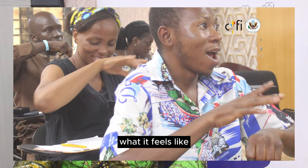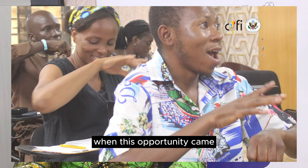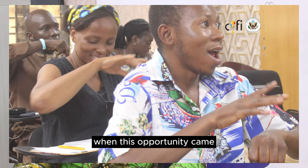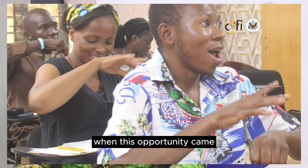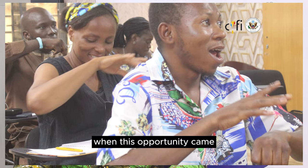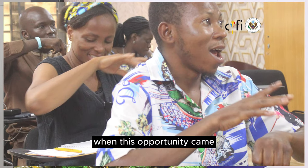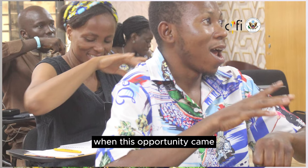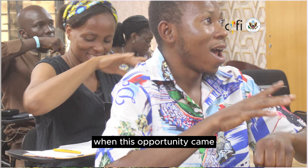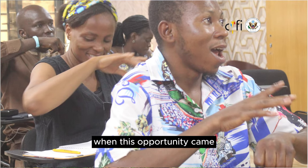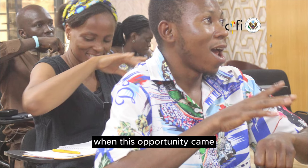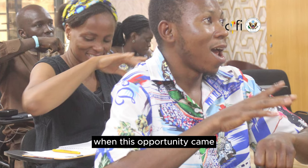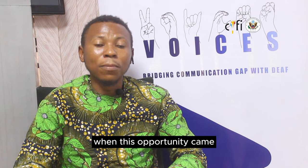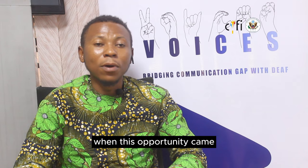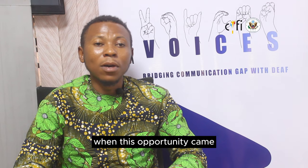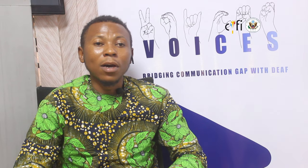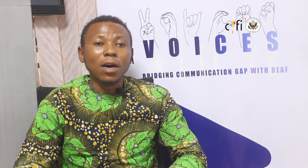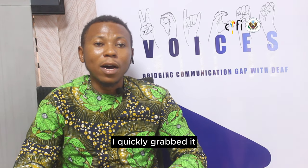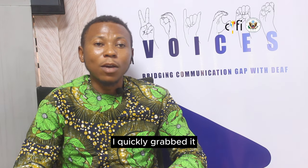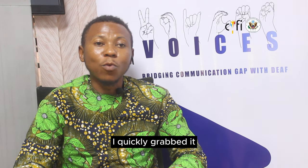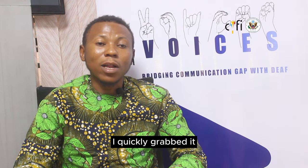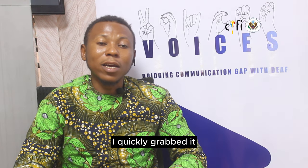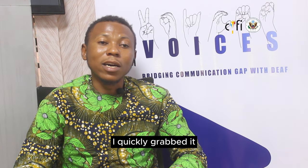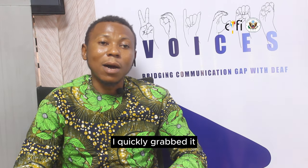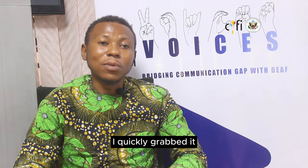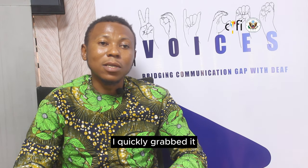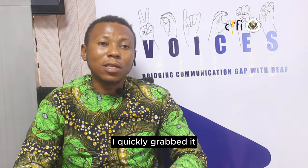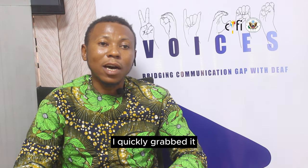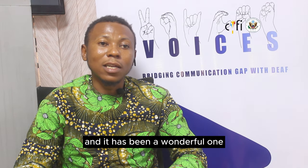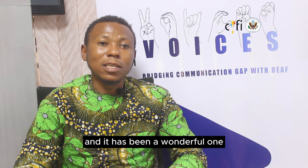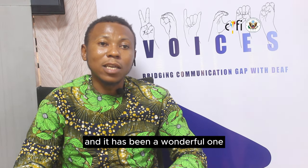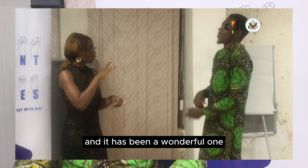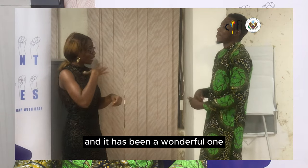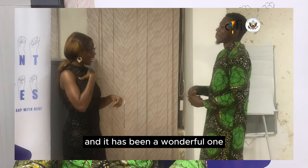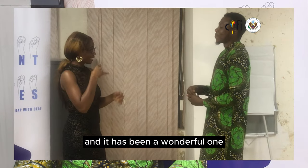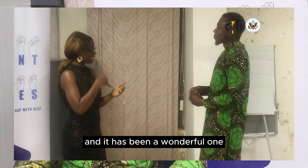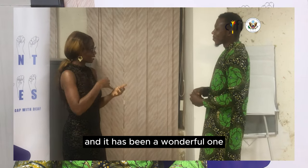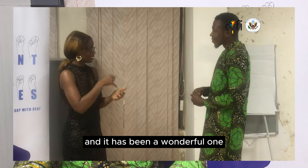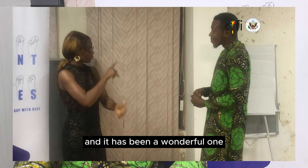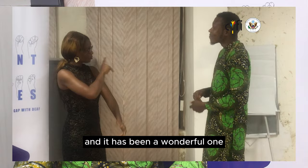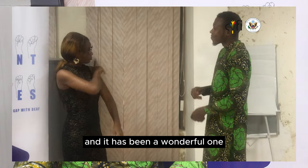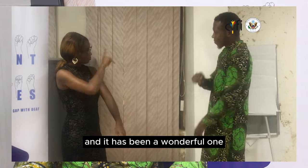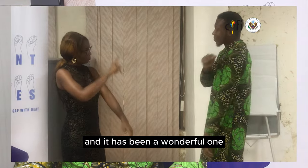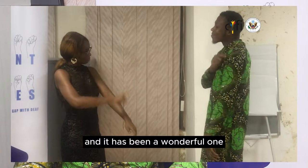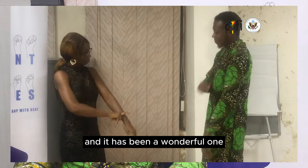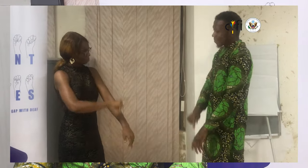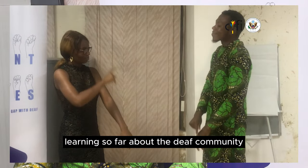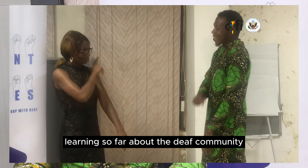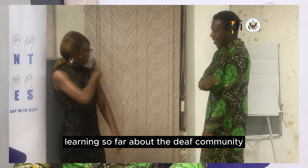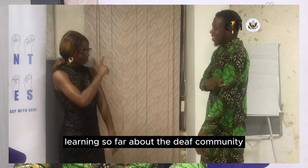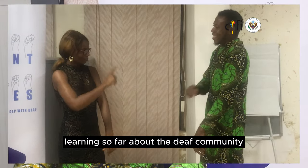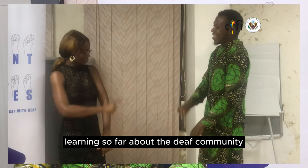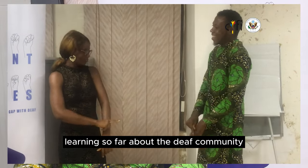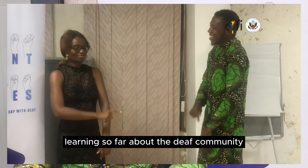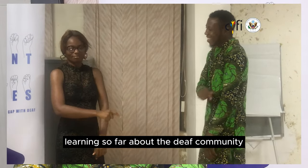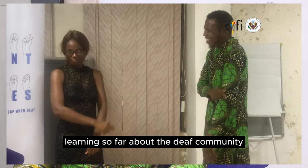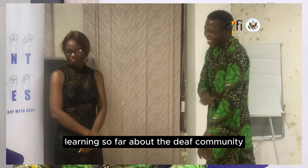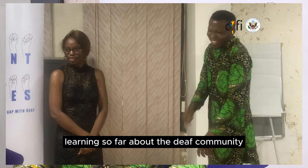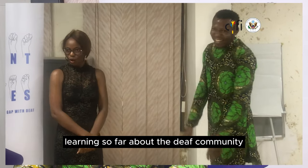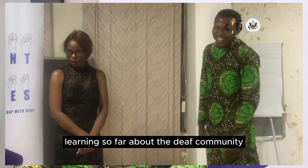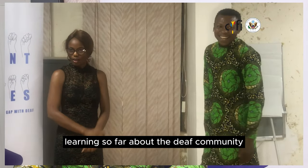when this opportunity came, I quickly grabbed it, and it has been a wonderful one, learning so far about the deaf